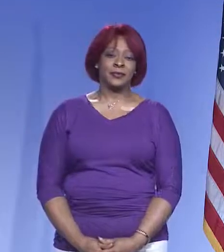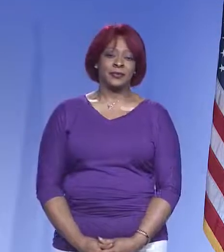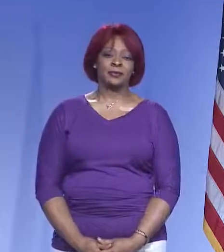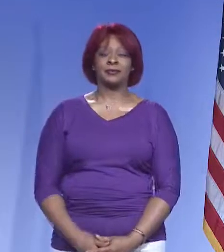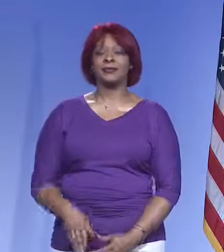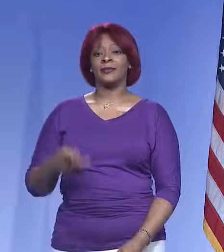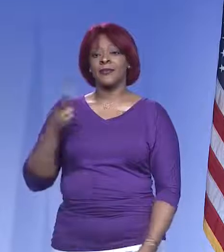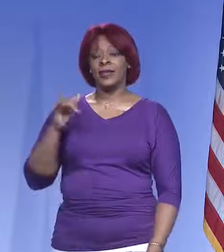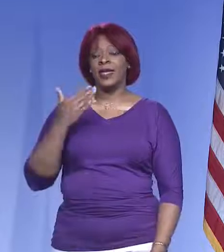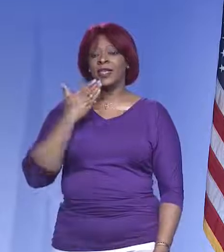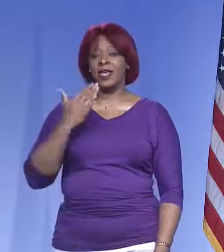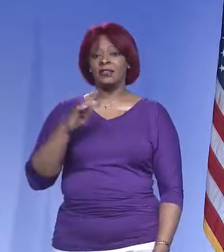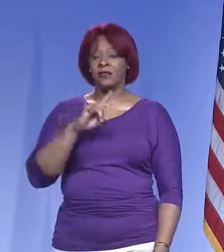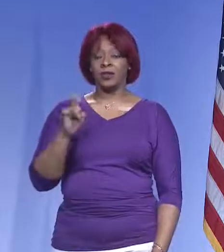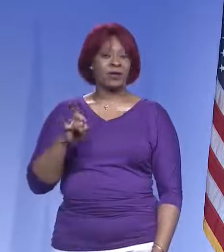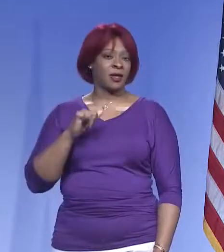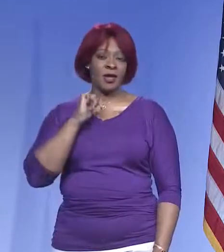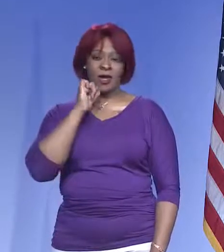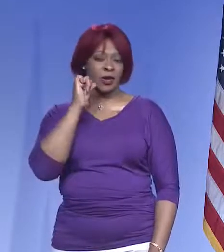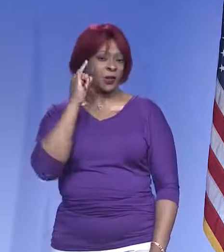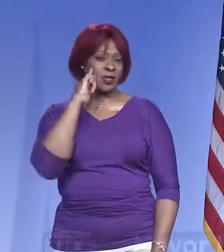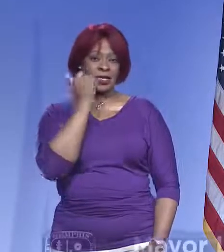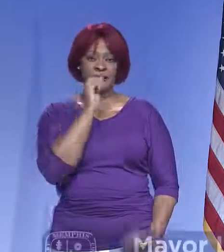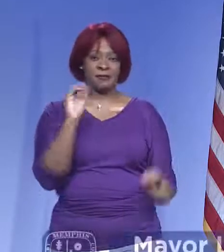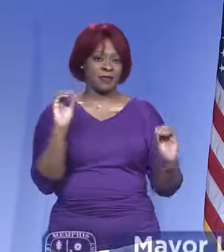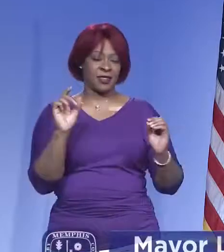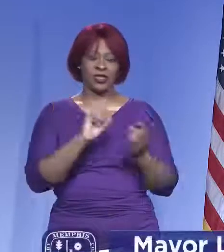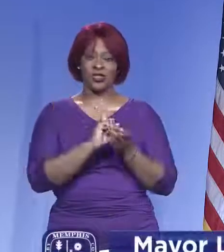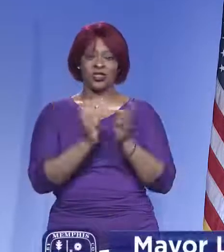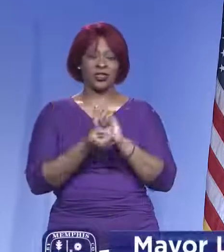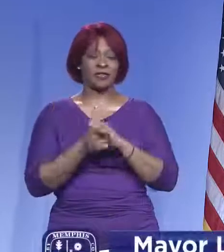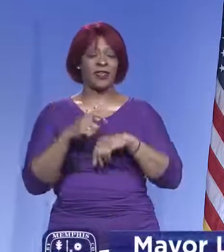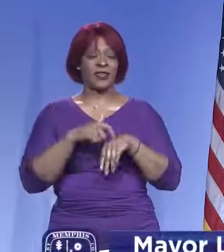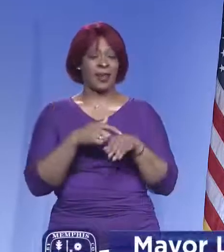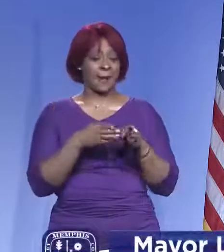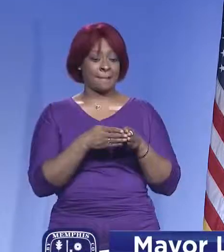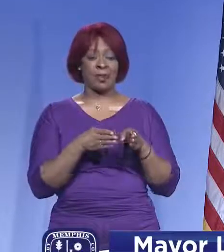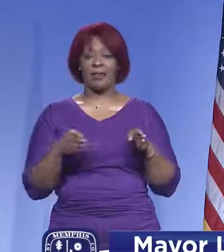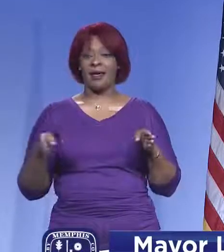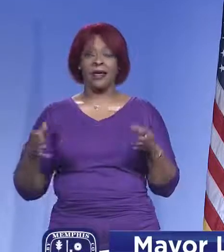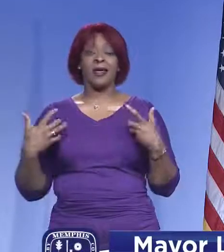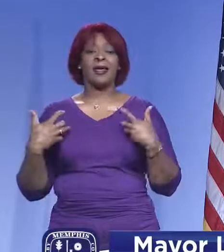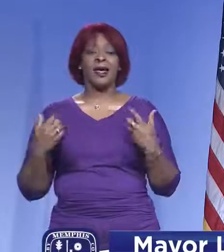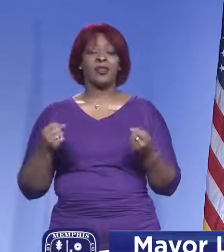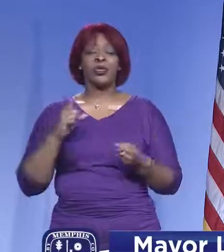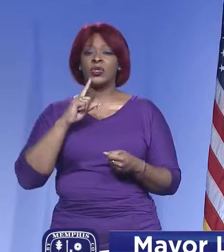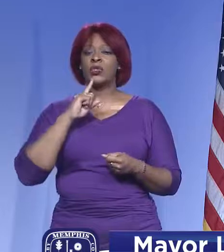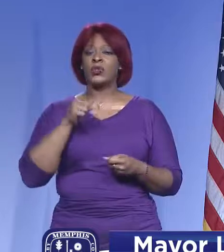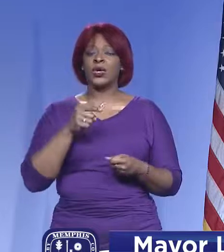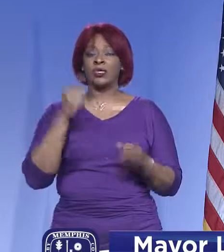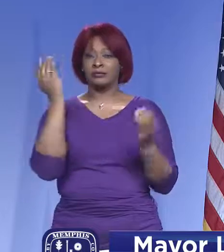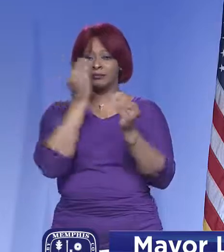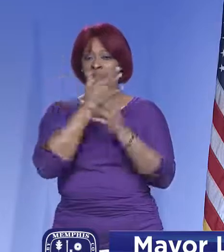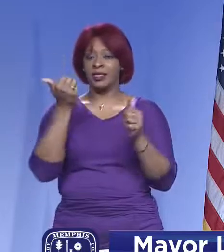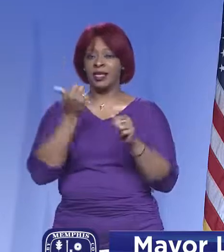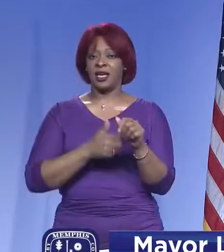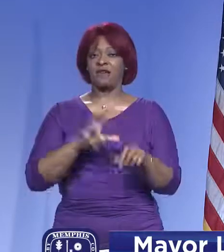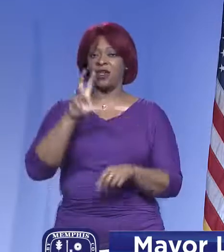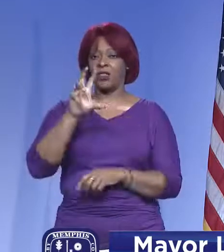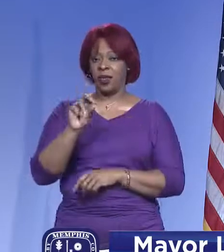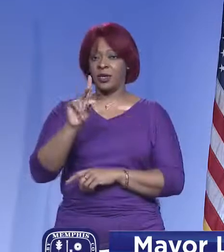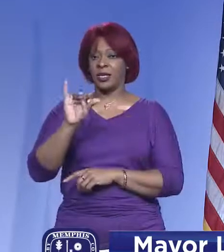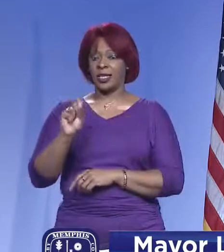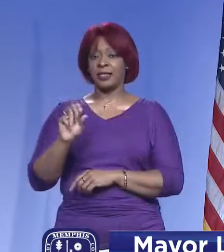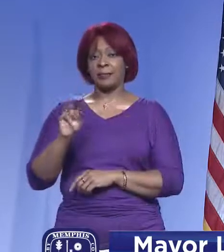Hey, thanks for the question. I don't think anything's changed in terms of our timeline. The health directives come out every 30 days, and so we're set for